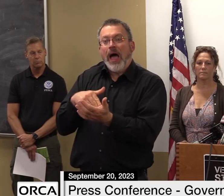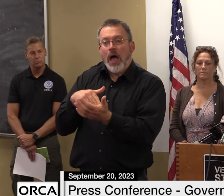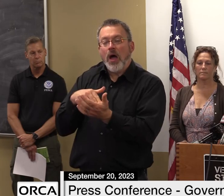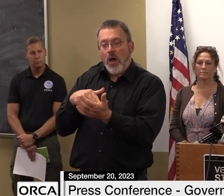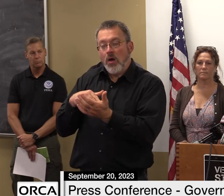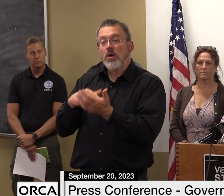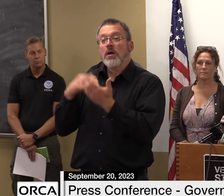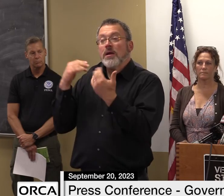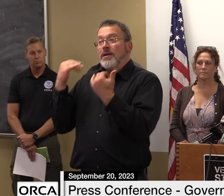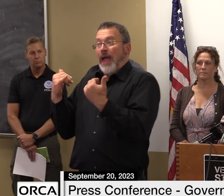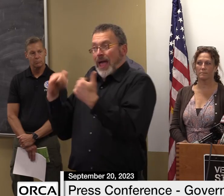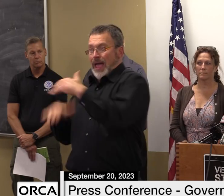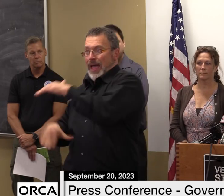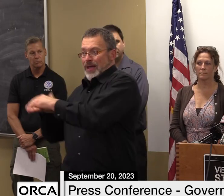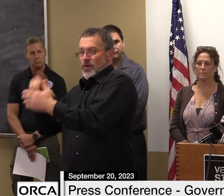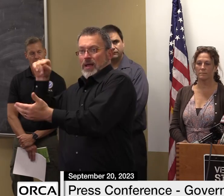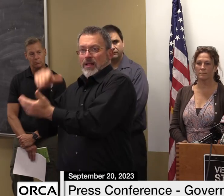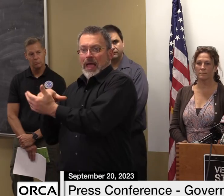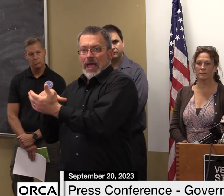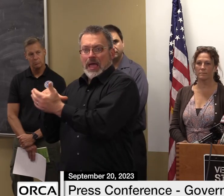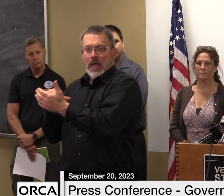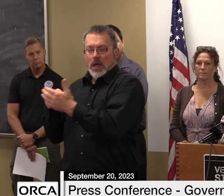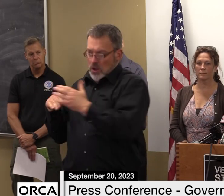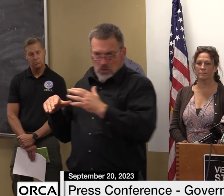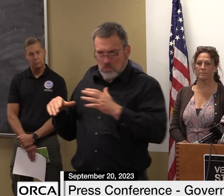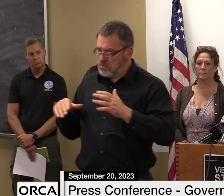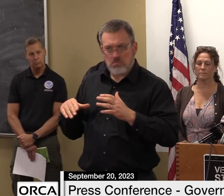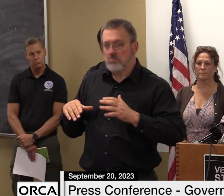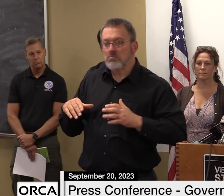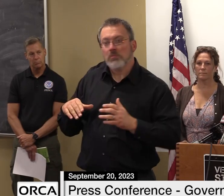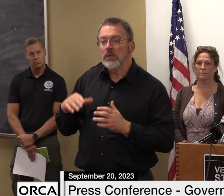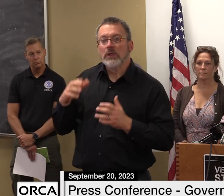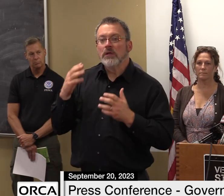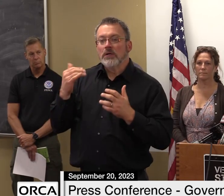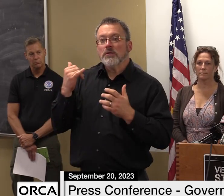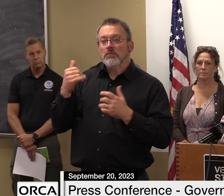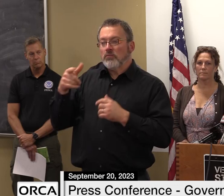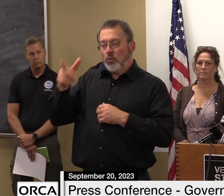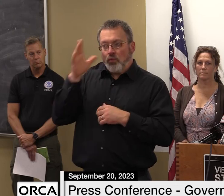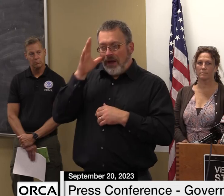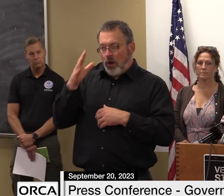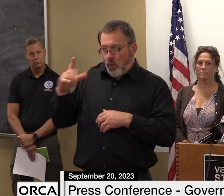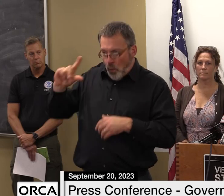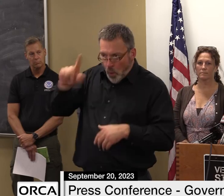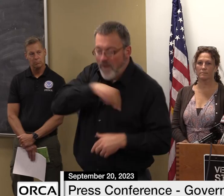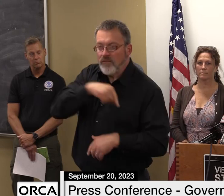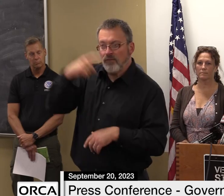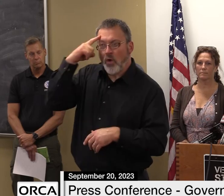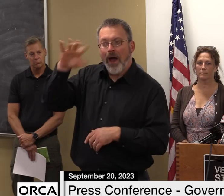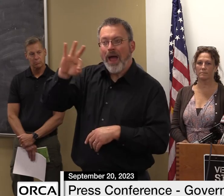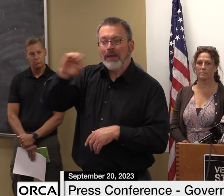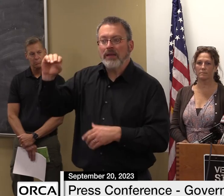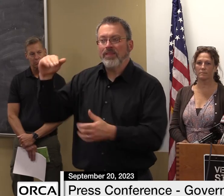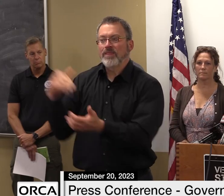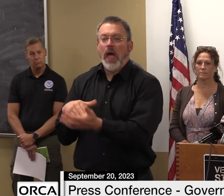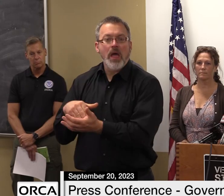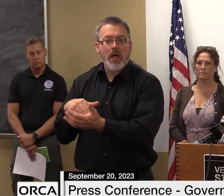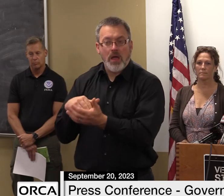change, that same business will now be eligible to receive a $90,000 grant to help recover and